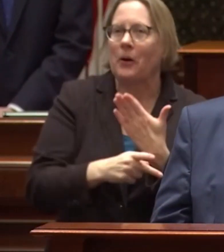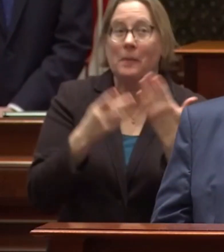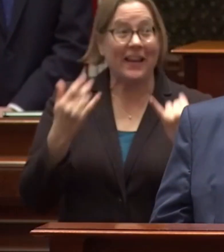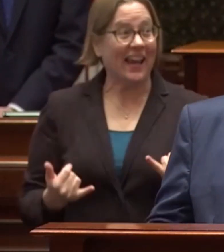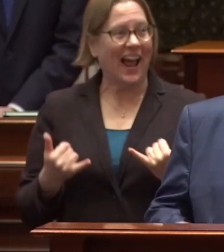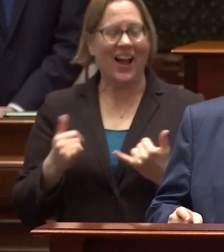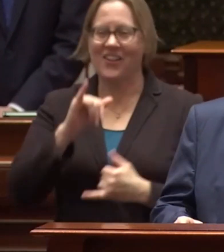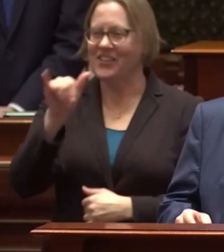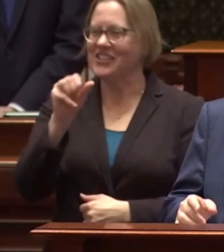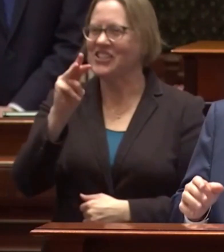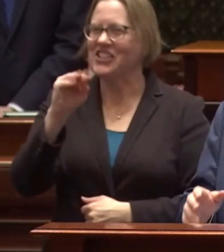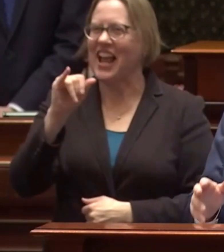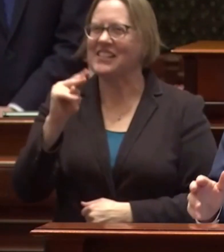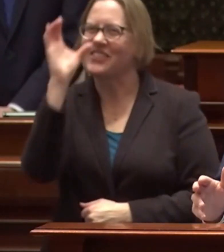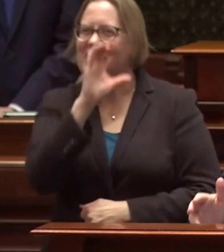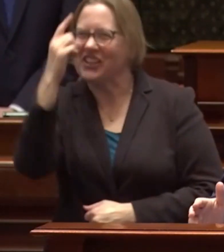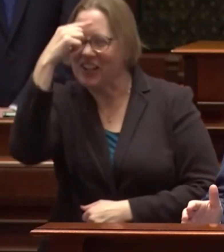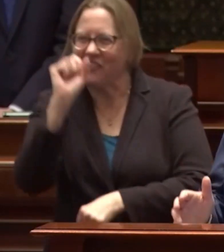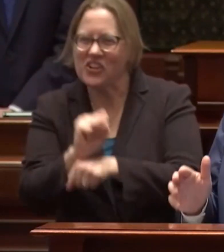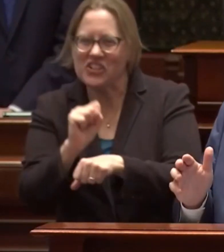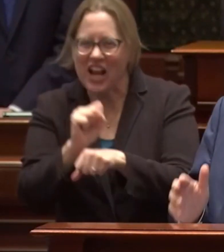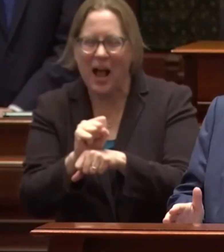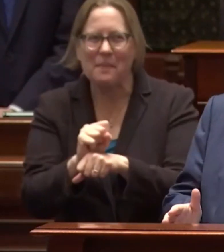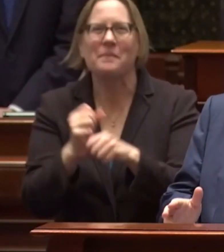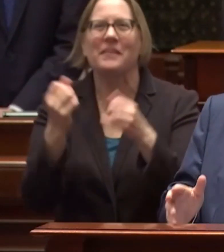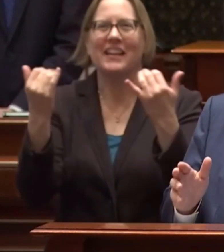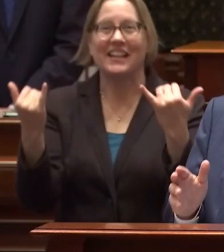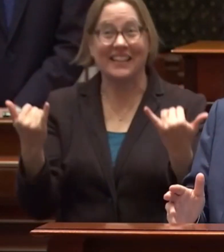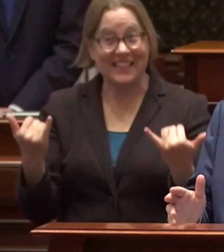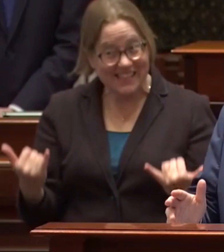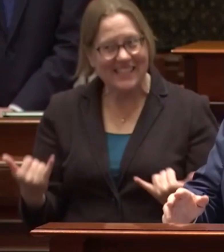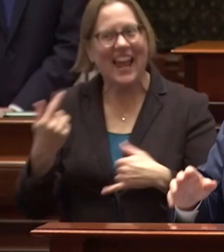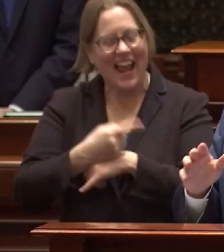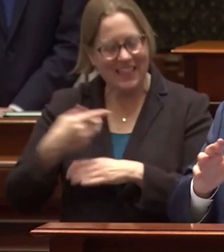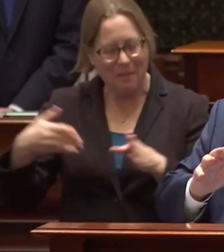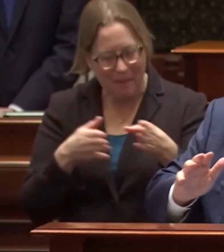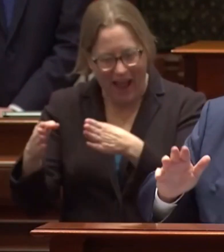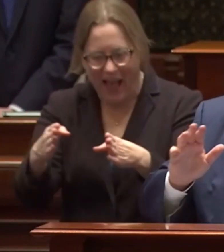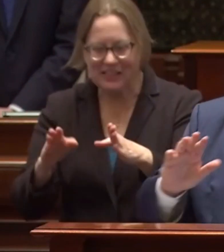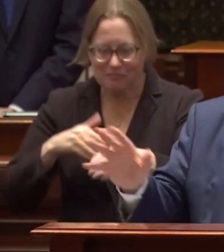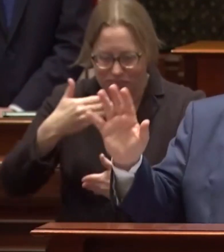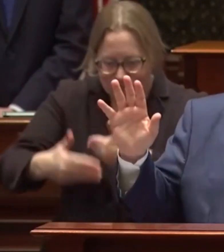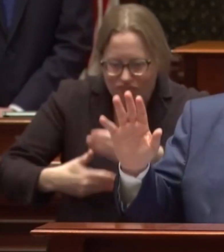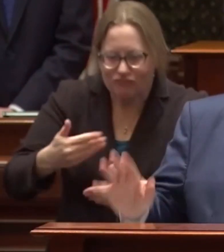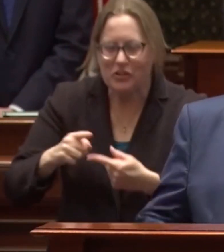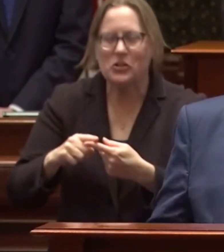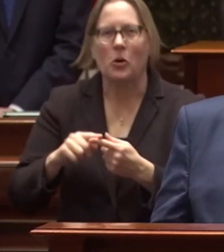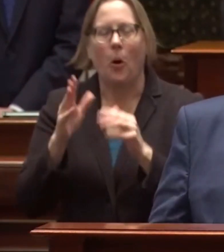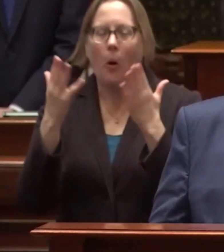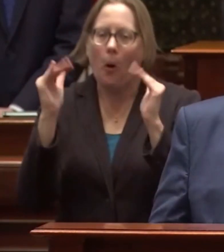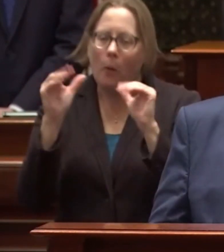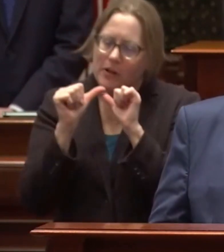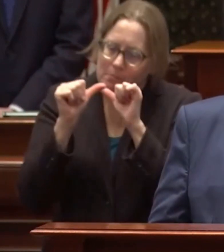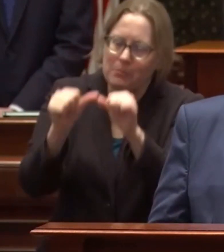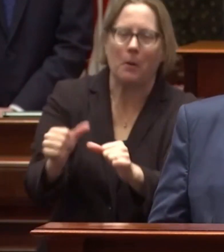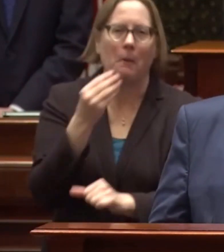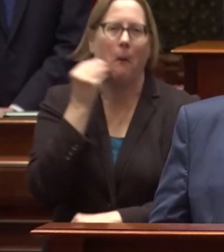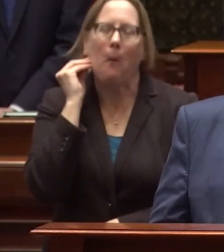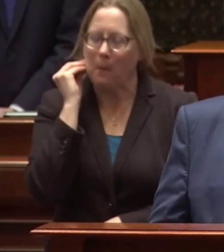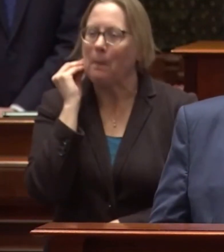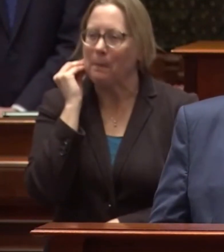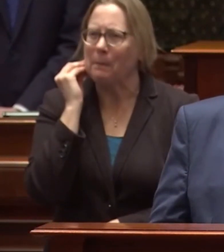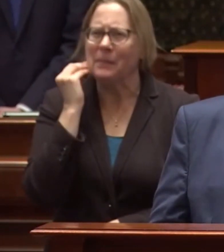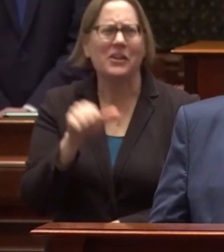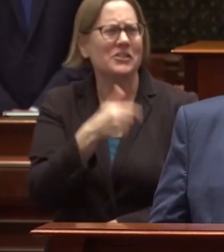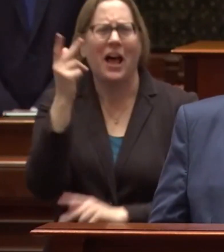for employment. Today, she's on a path to permanent housing. There are many hundreds of people like Jasmine